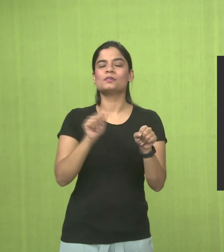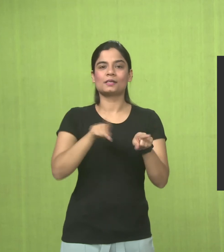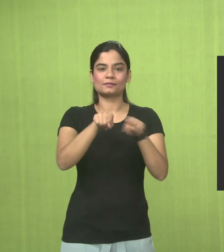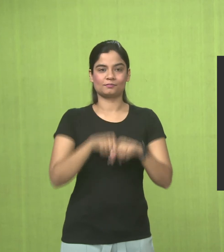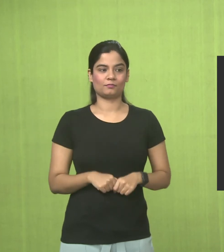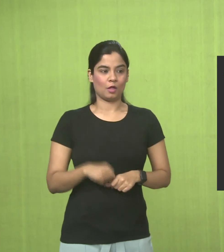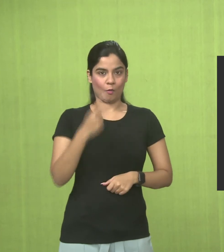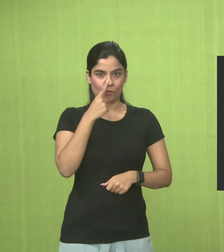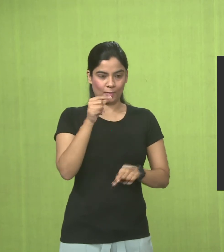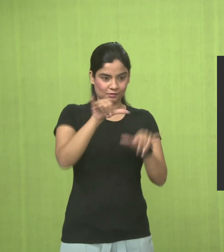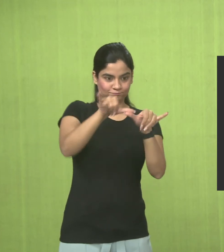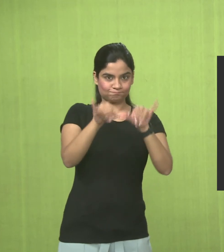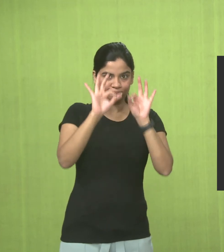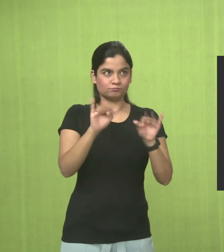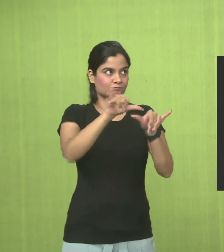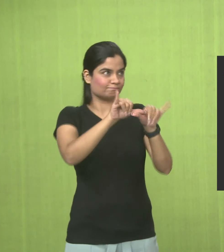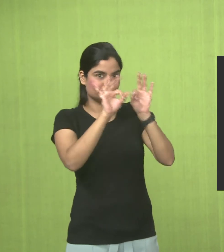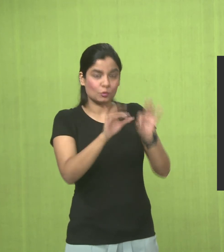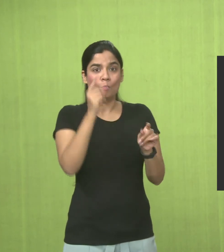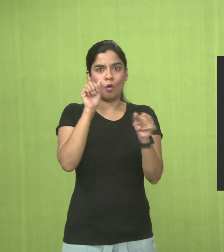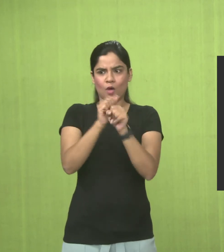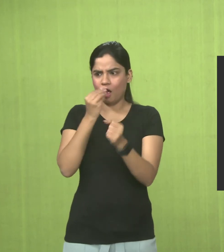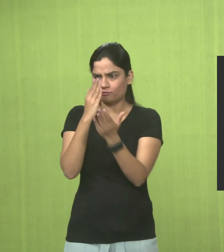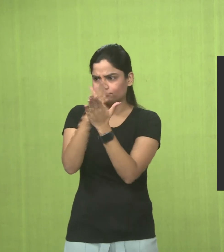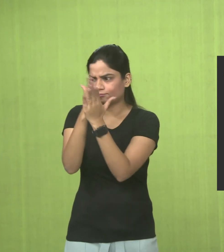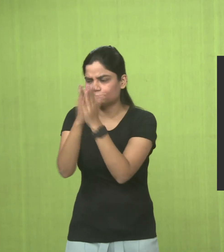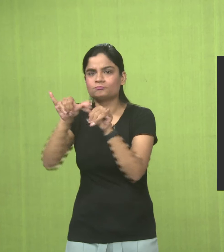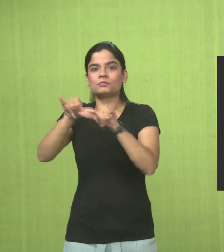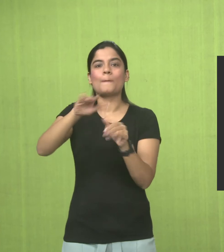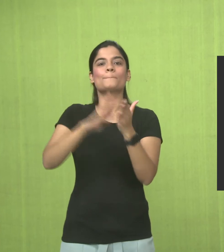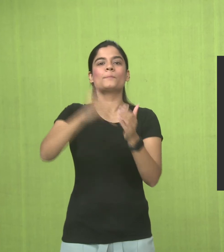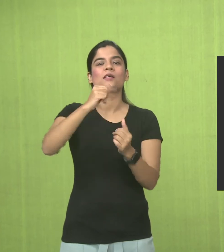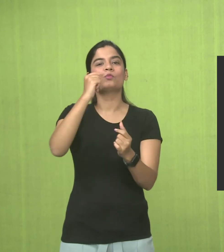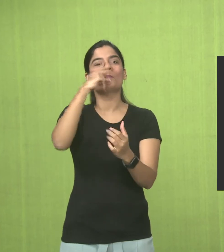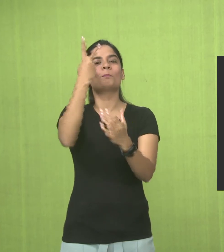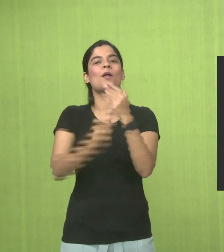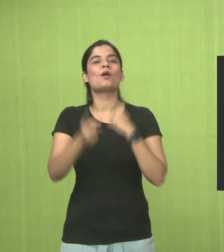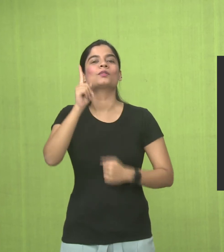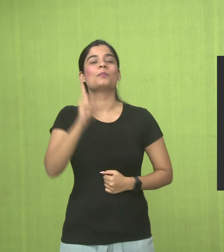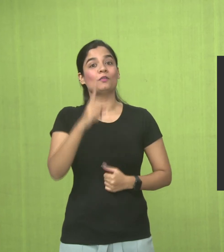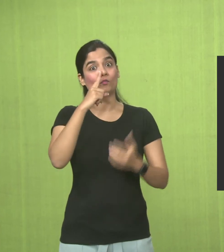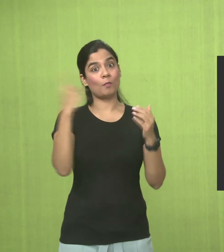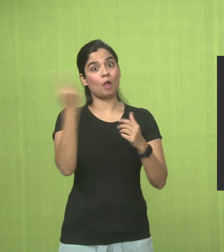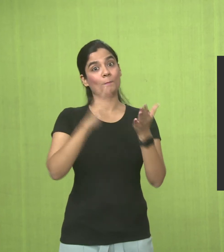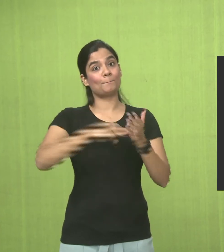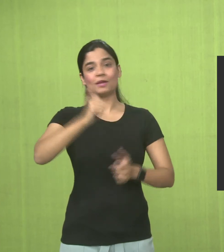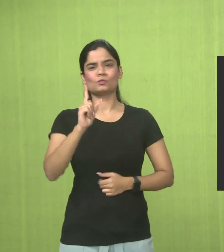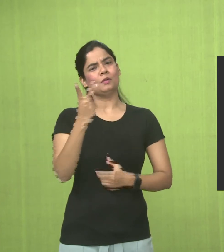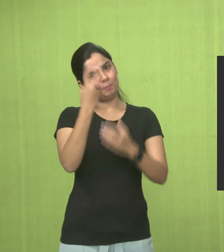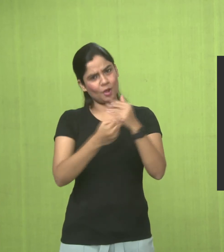Both need to manage the resources of the house. Like we discussed, the managers of the house. Both are the managers of the house,